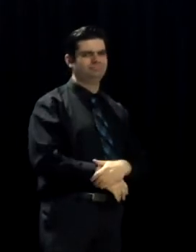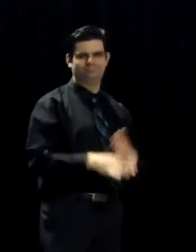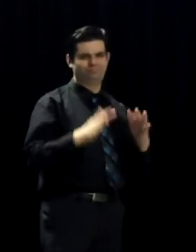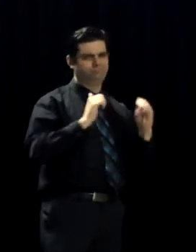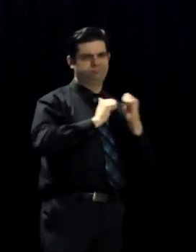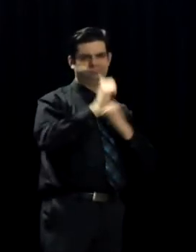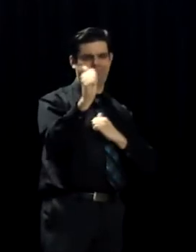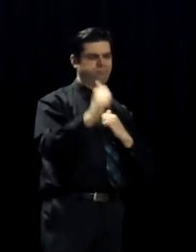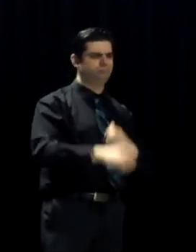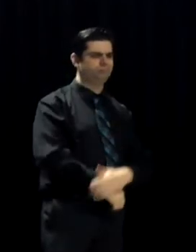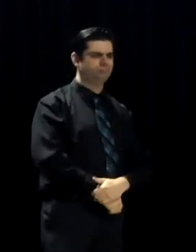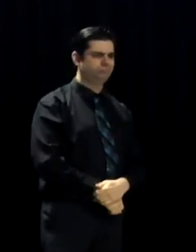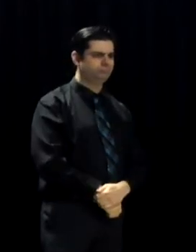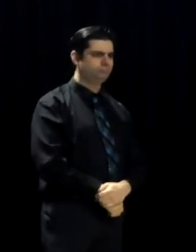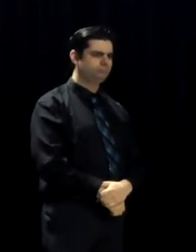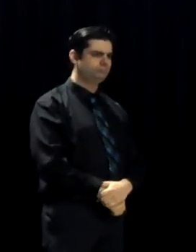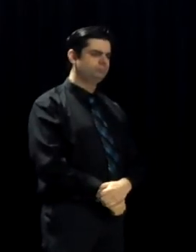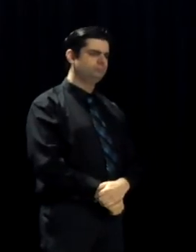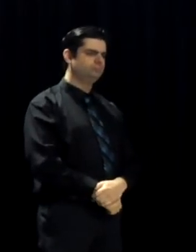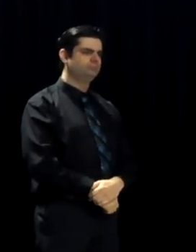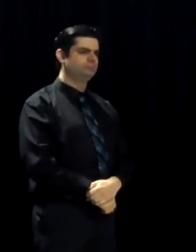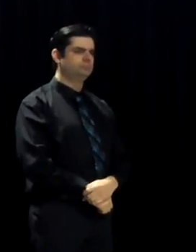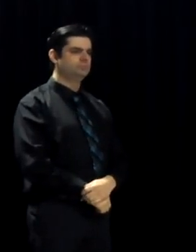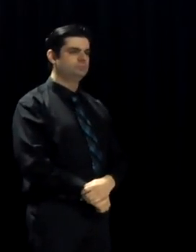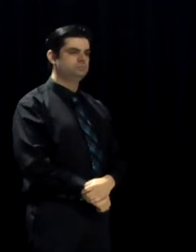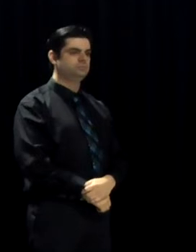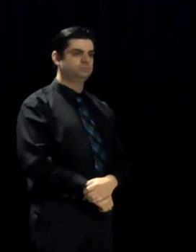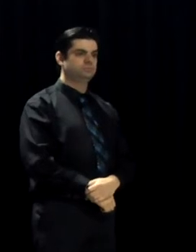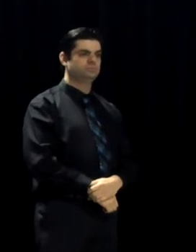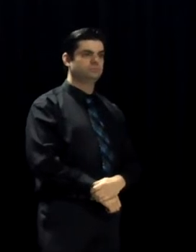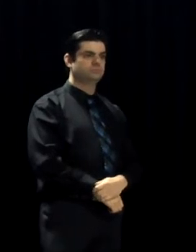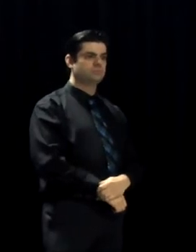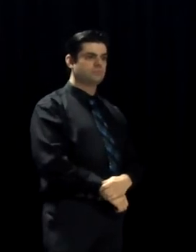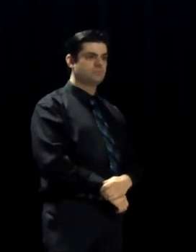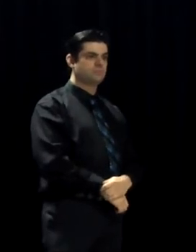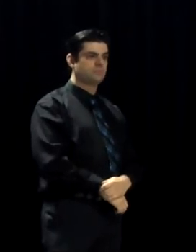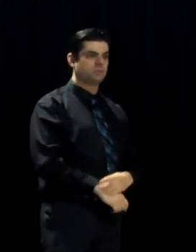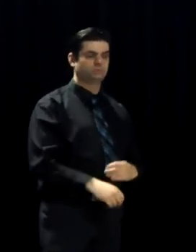average, more than what we're mandated to do as part of our restart.